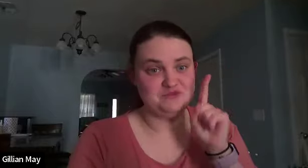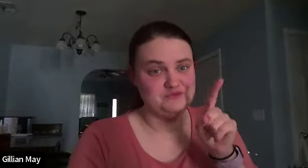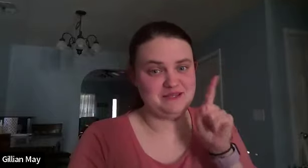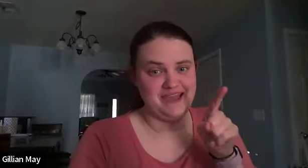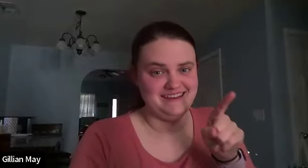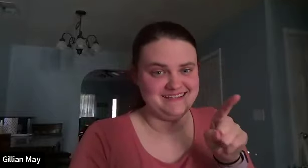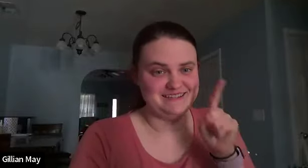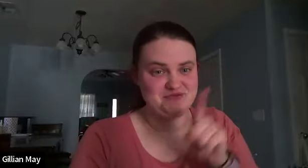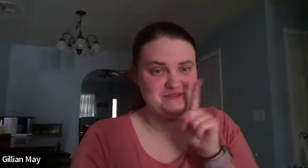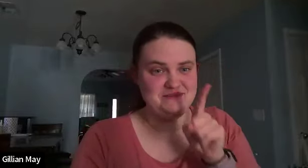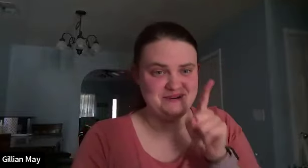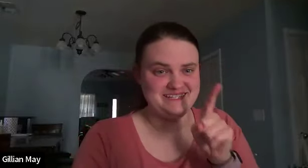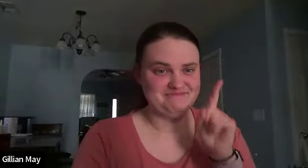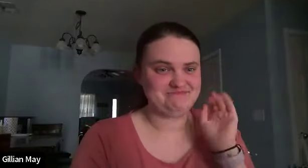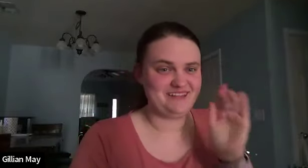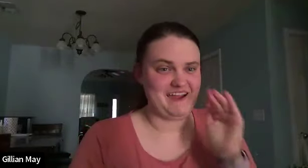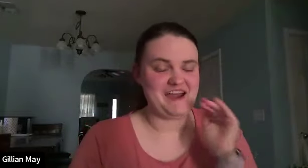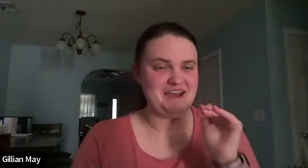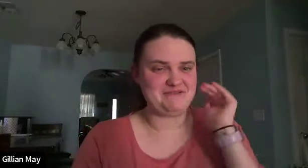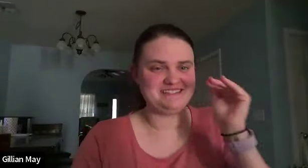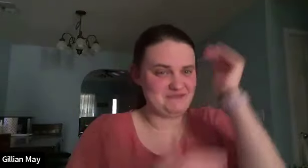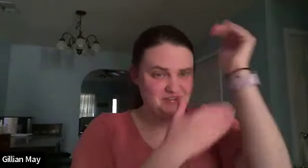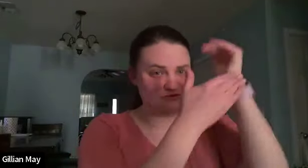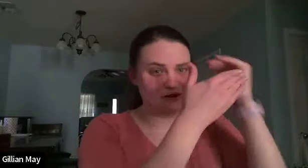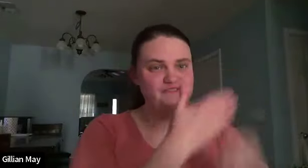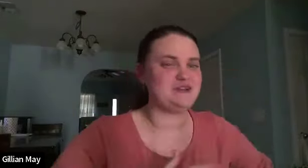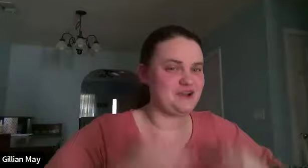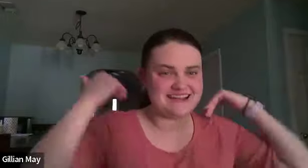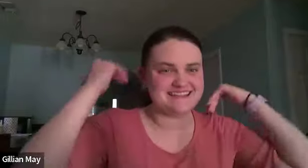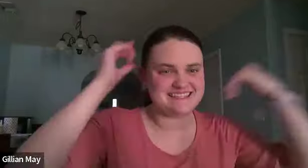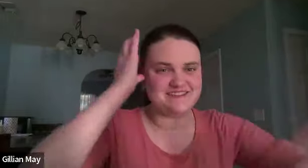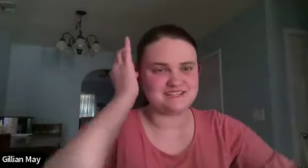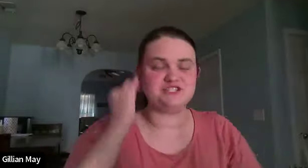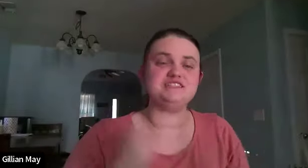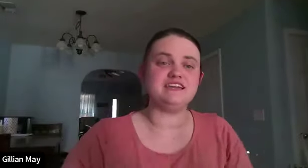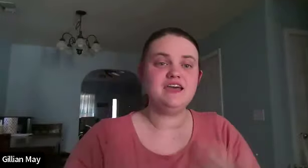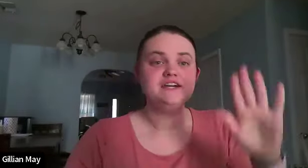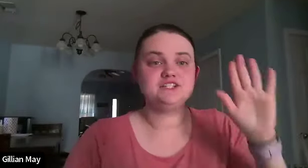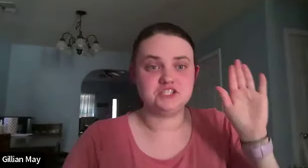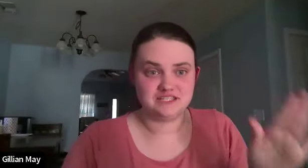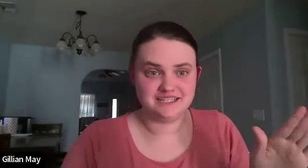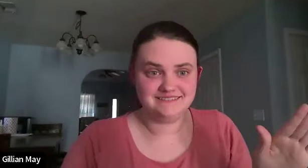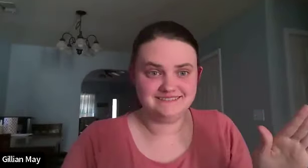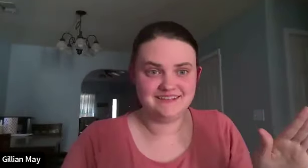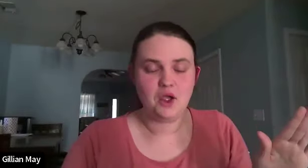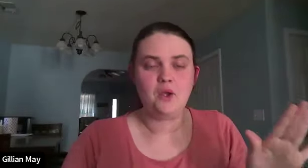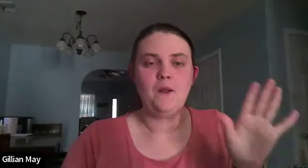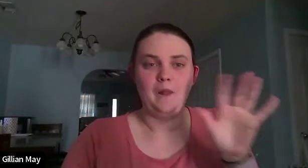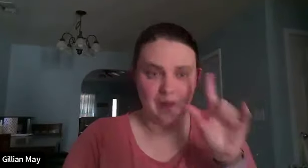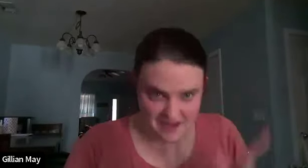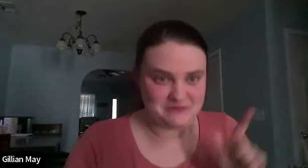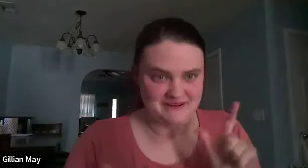really bad, guys. It was really embarrassing. Like I would go through all of them and go, all right, let's go to the next one. She's like, Gillian, library.